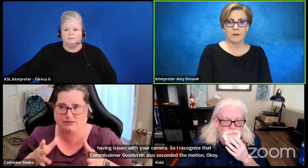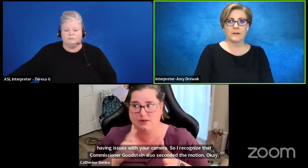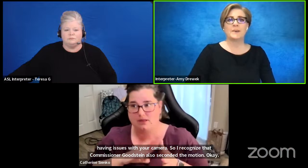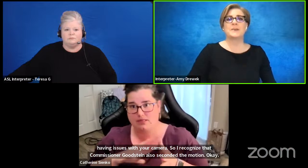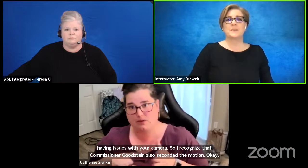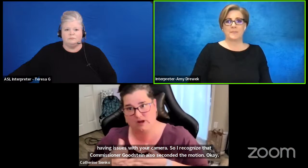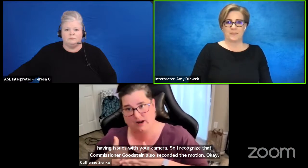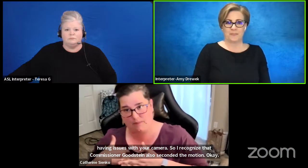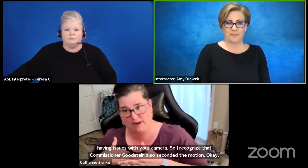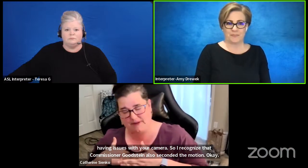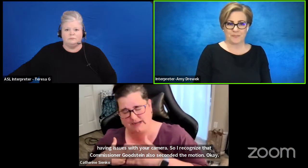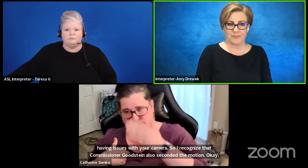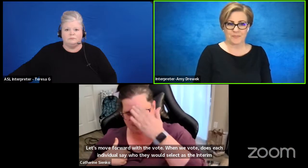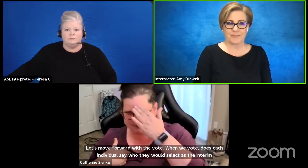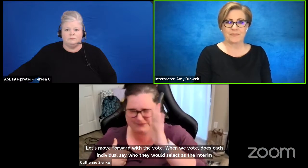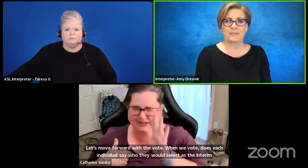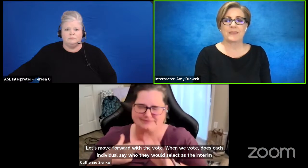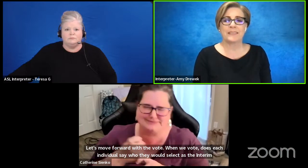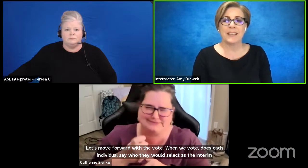Okay, so